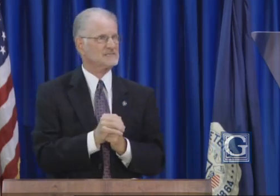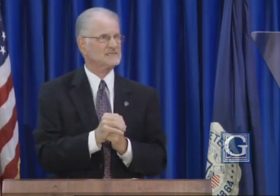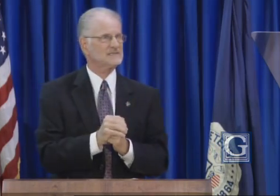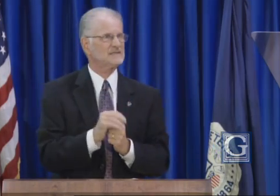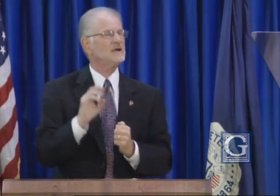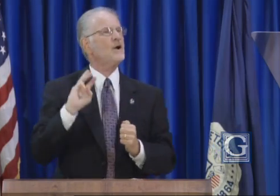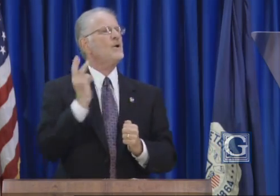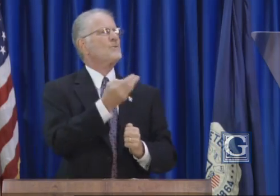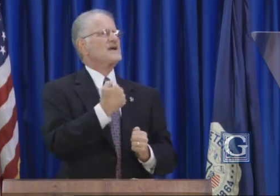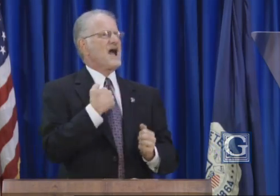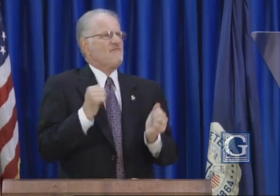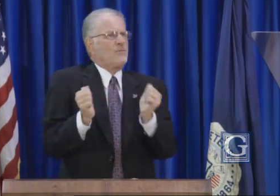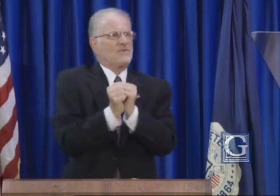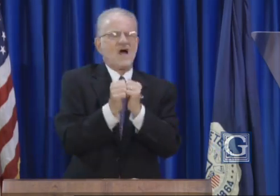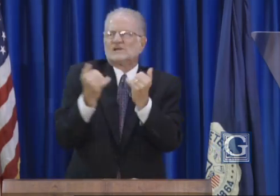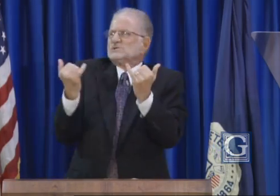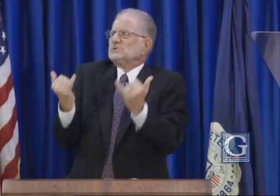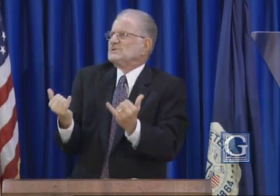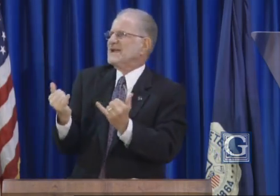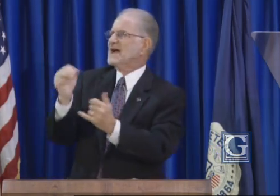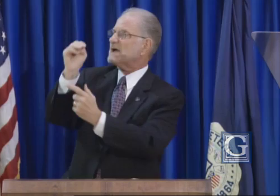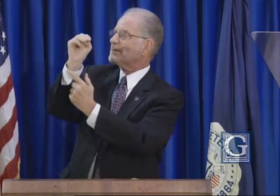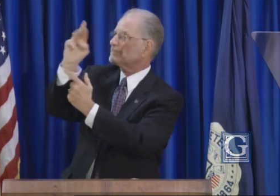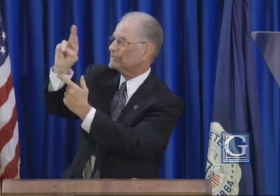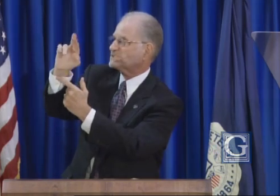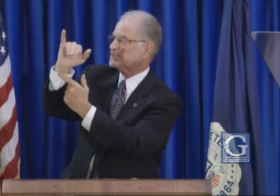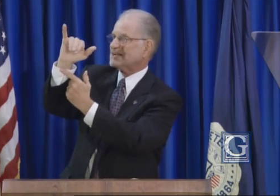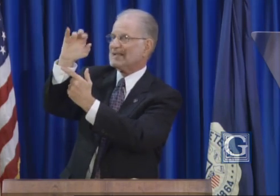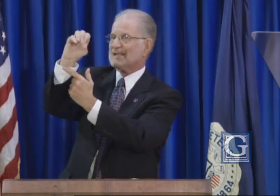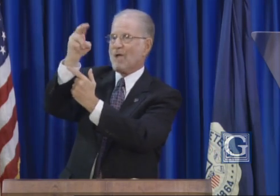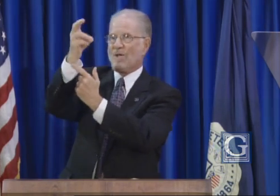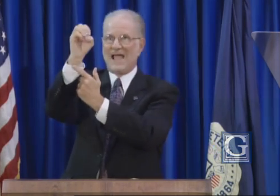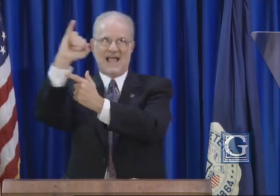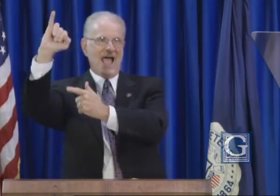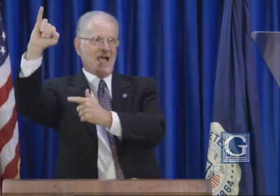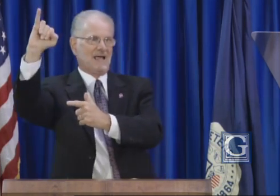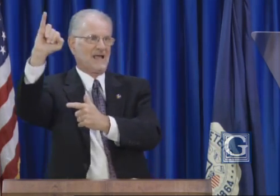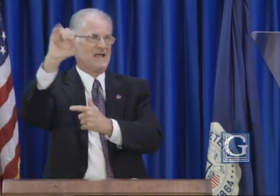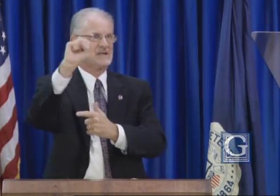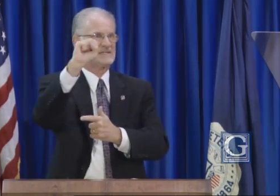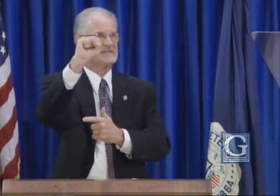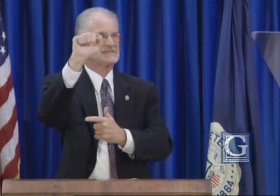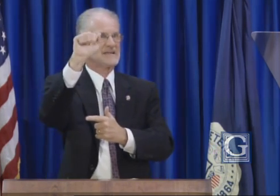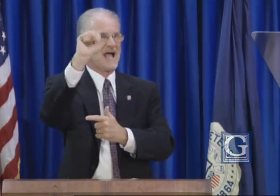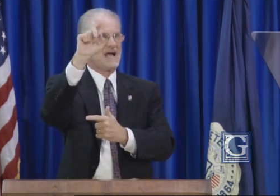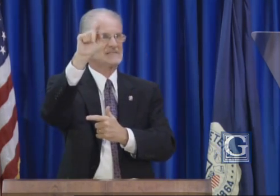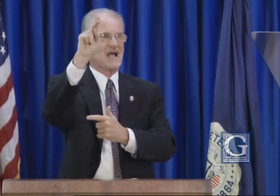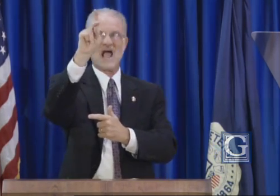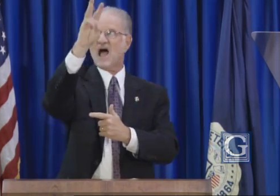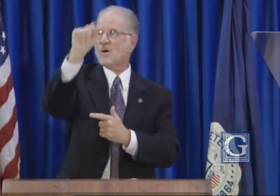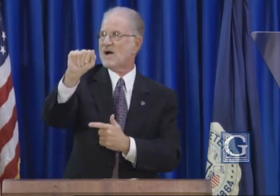University. We have with us today Mr. Yohei Sasakawa,